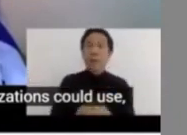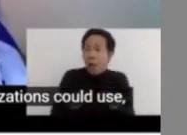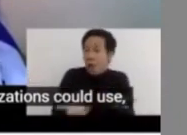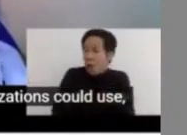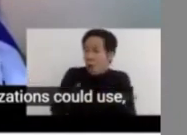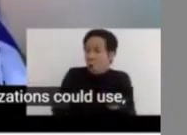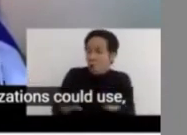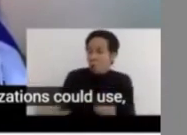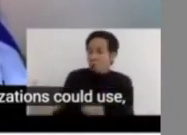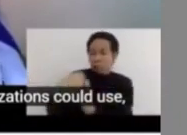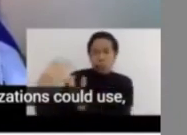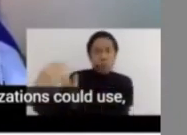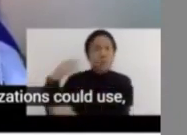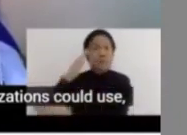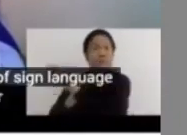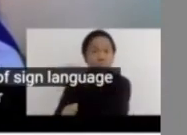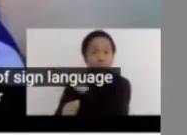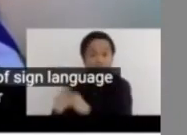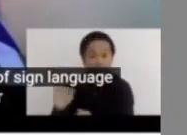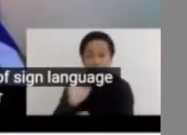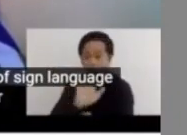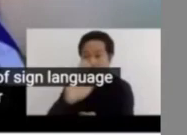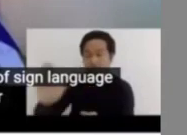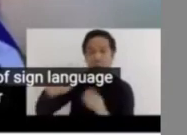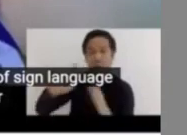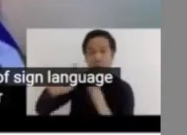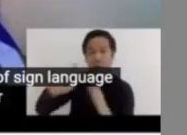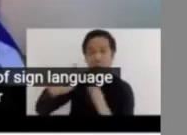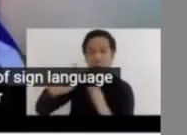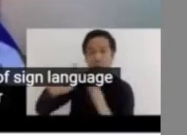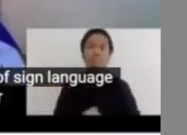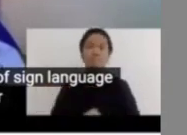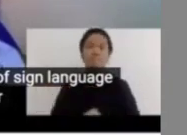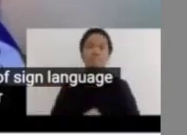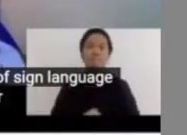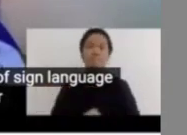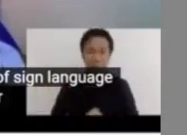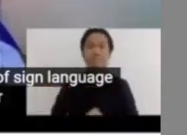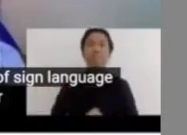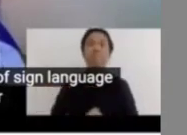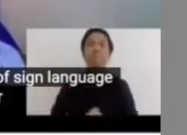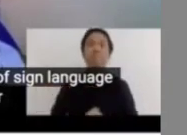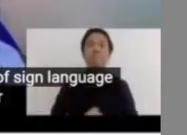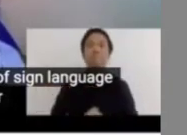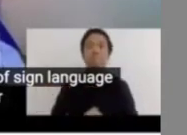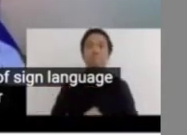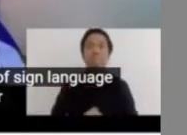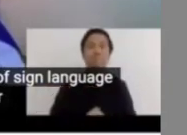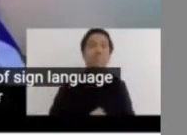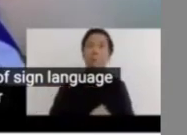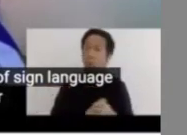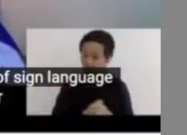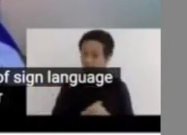use. And as our colleague from Samoa highlighted, most of the governments are promoting the use of sign